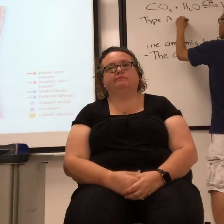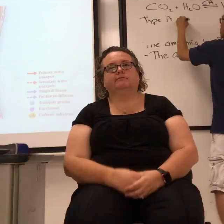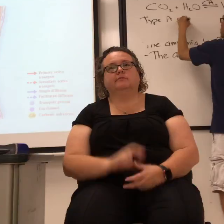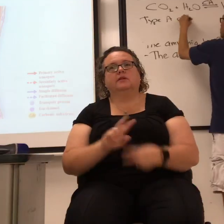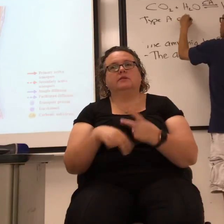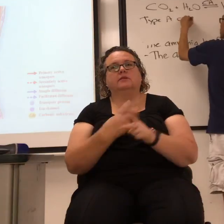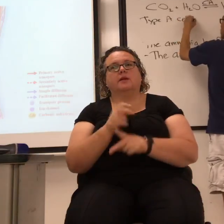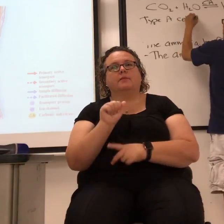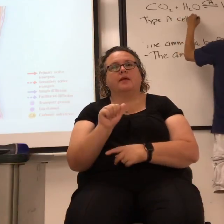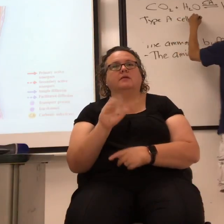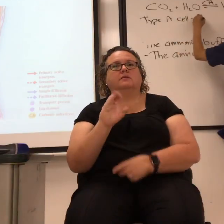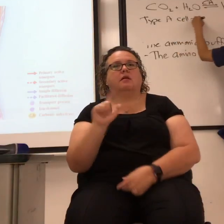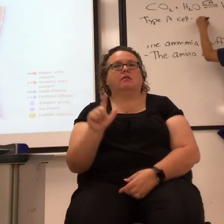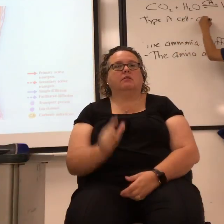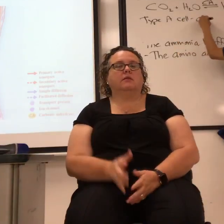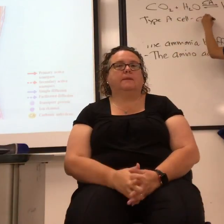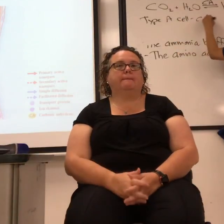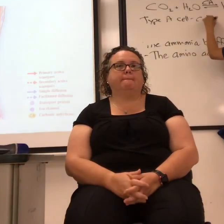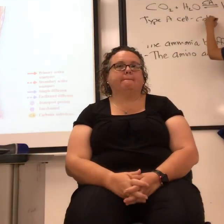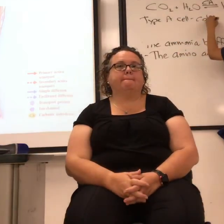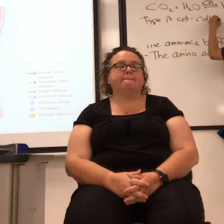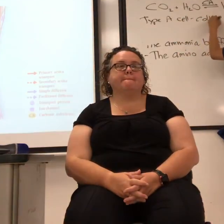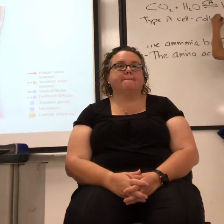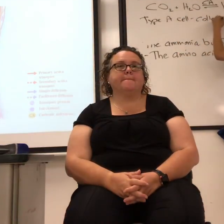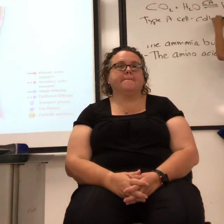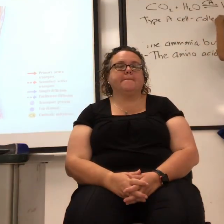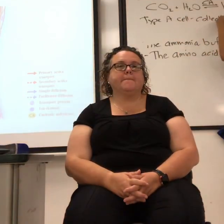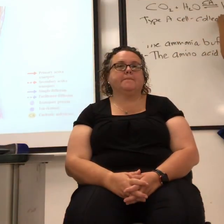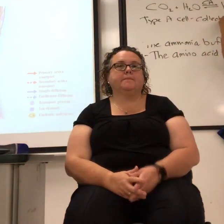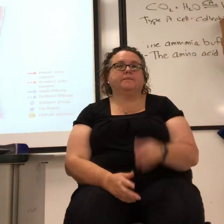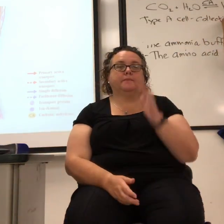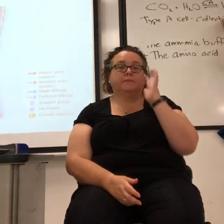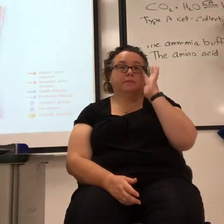type A cell in the collecting duct.